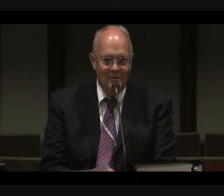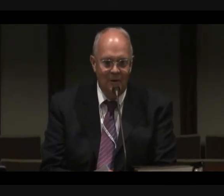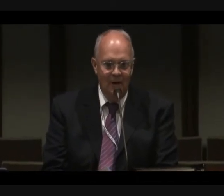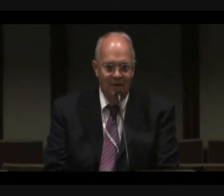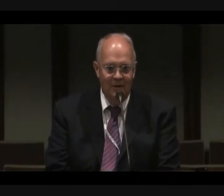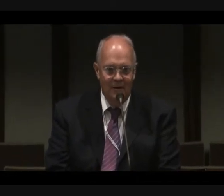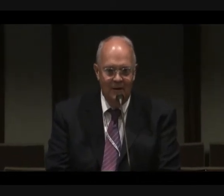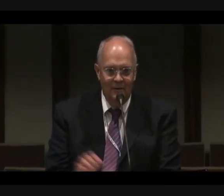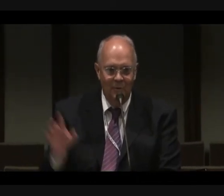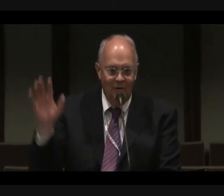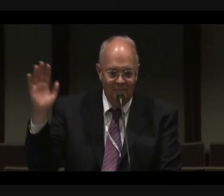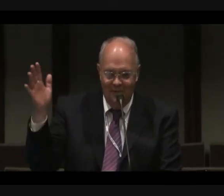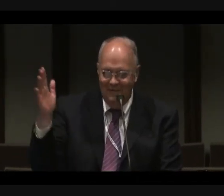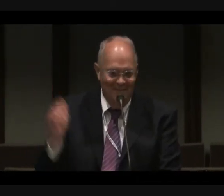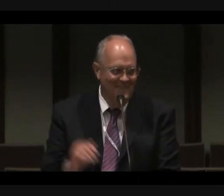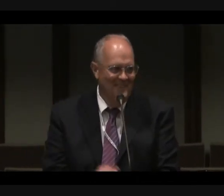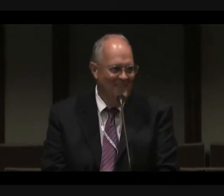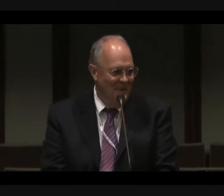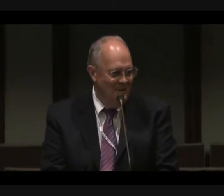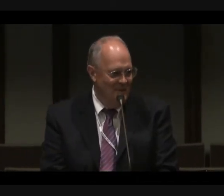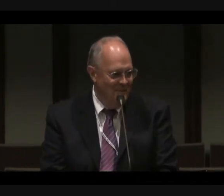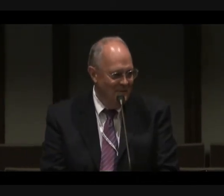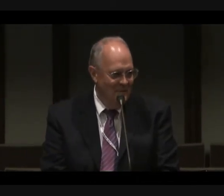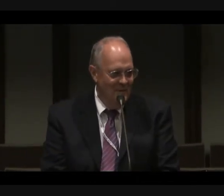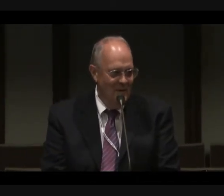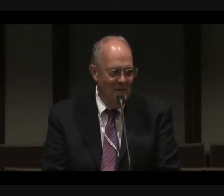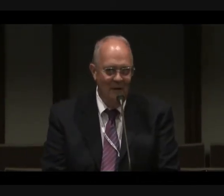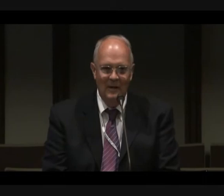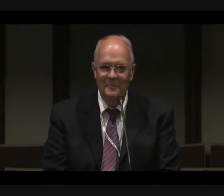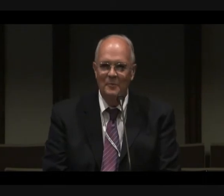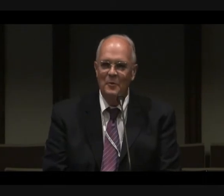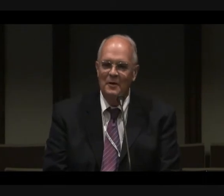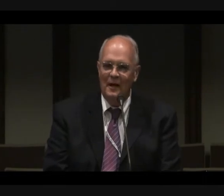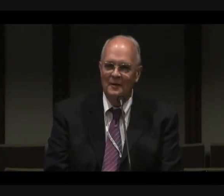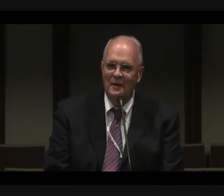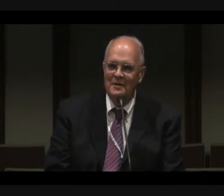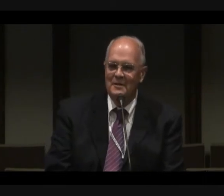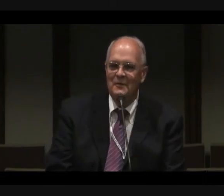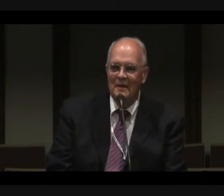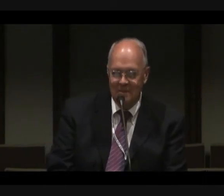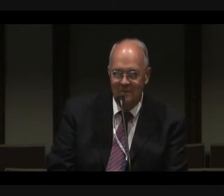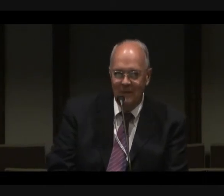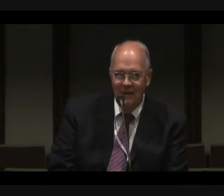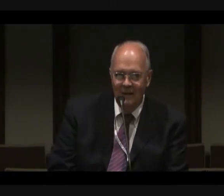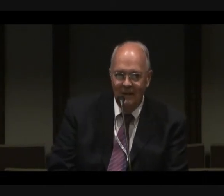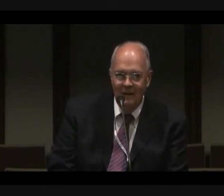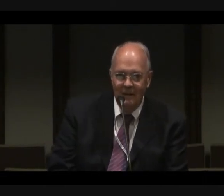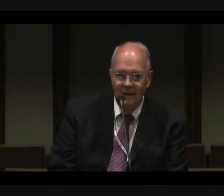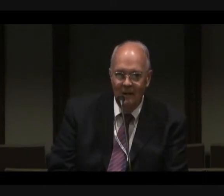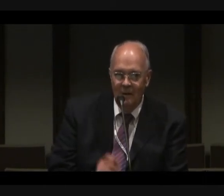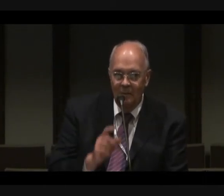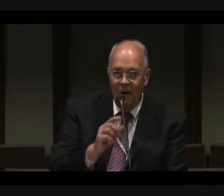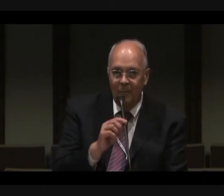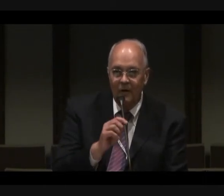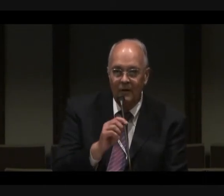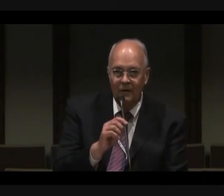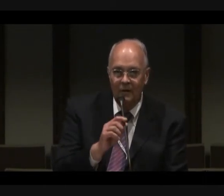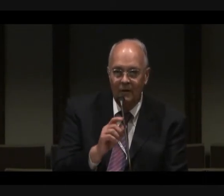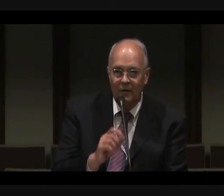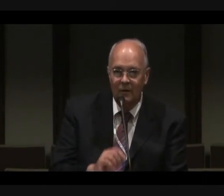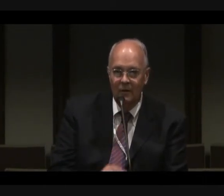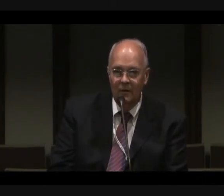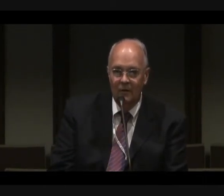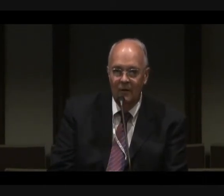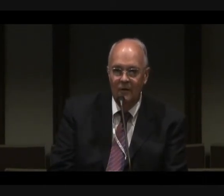The hours are on the door. I thought I had printed out the last stuff. Yes.